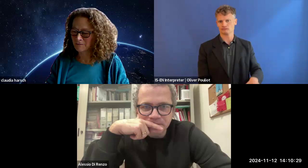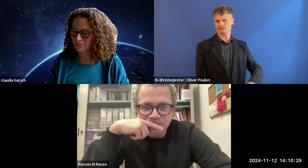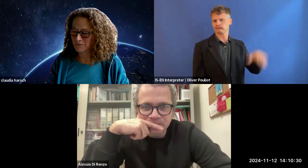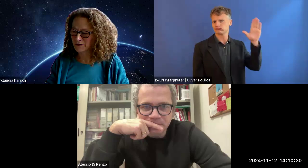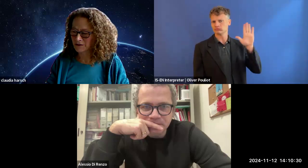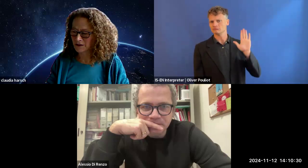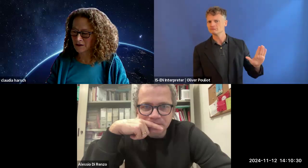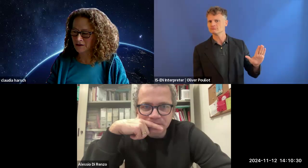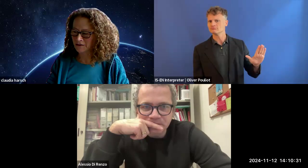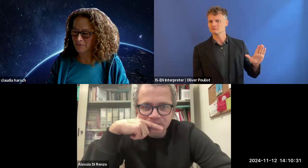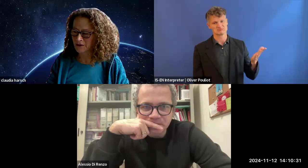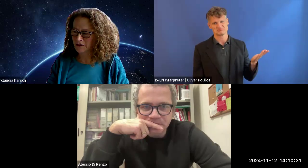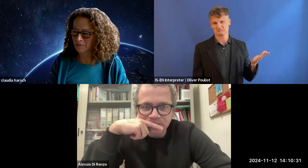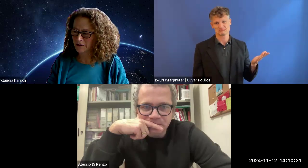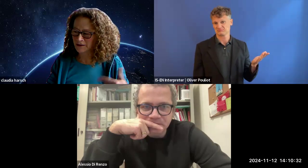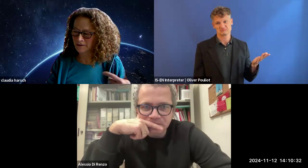in the